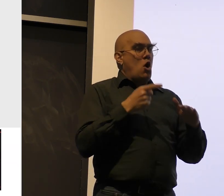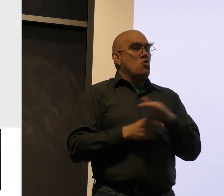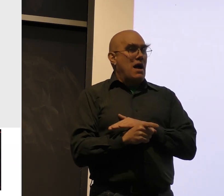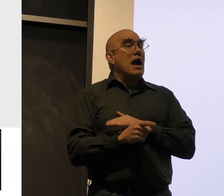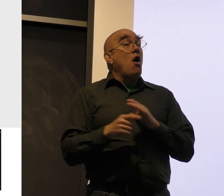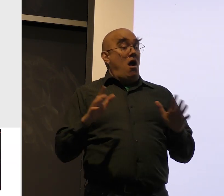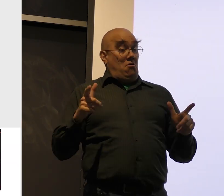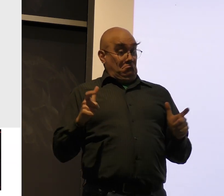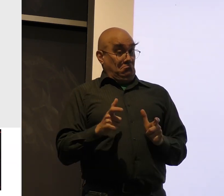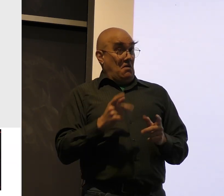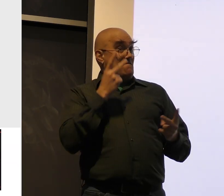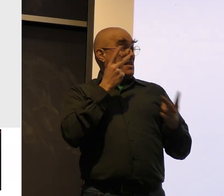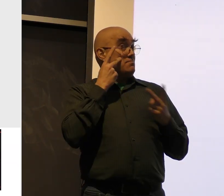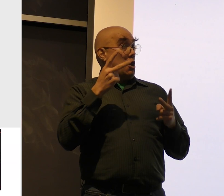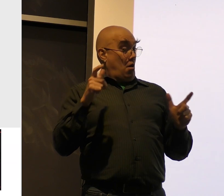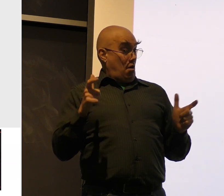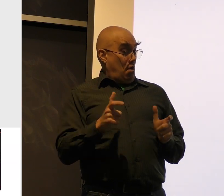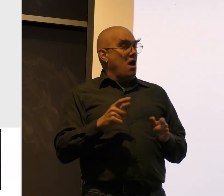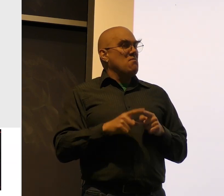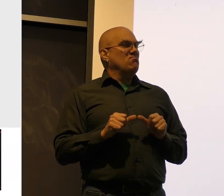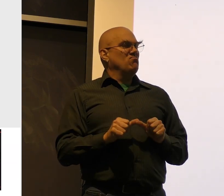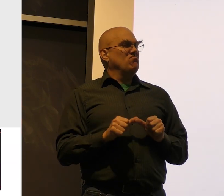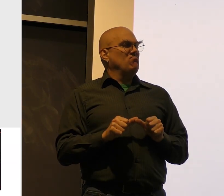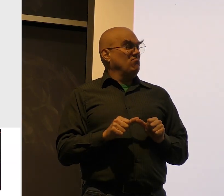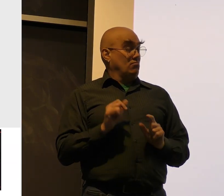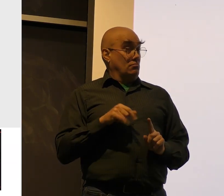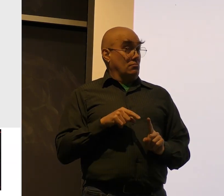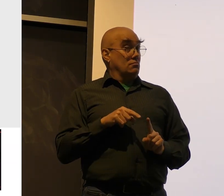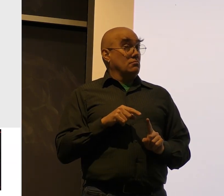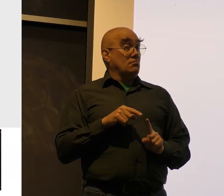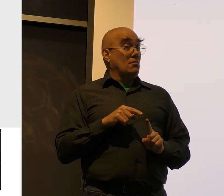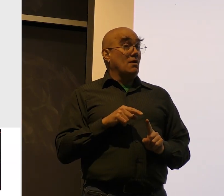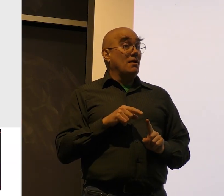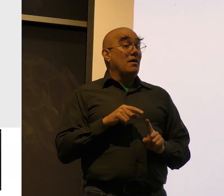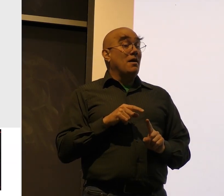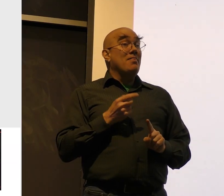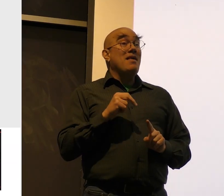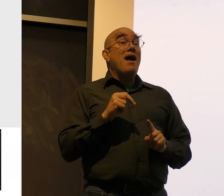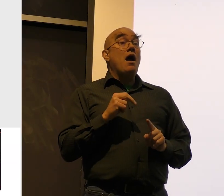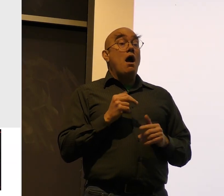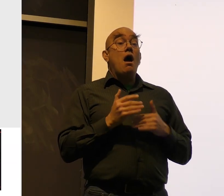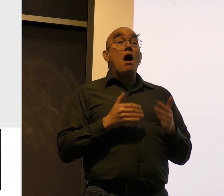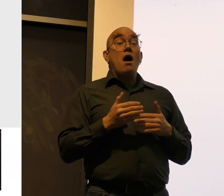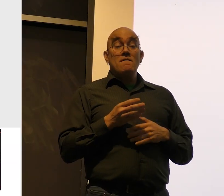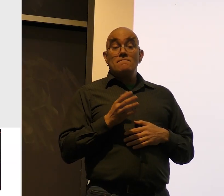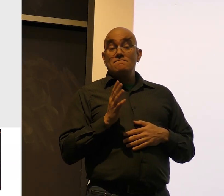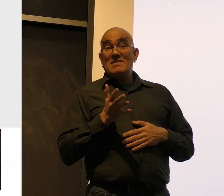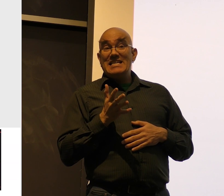didn't disappear, it just went underground. It was less visible, but it maintained. And then, over